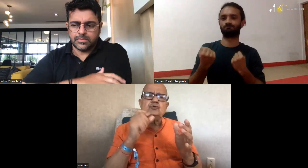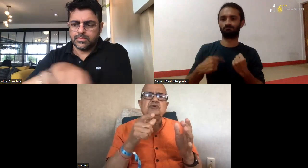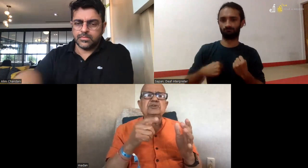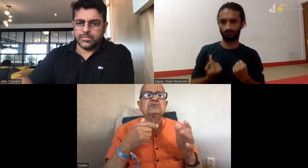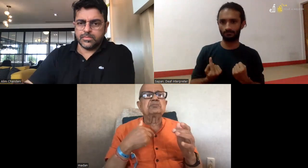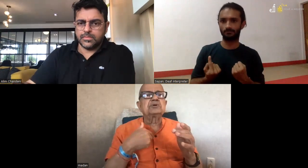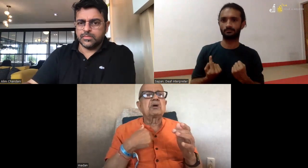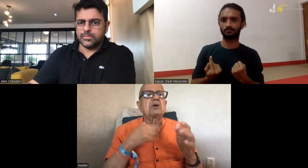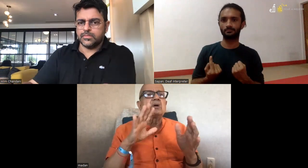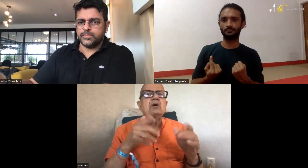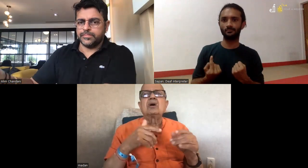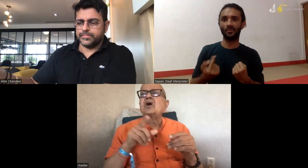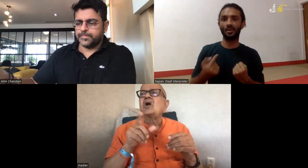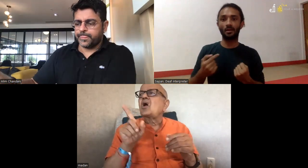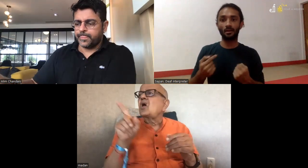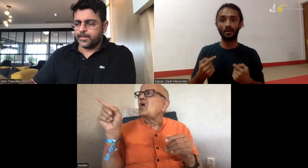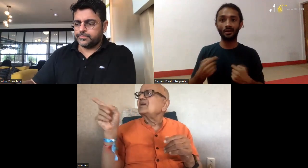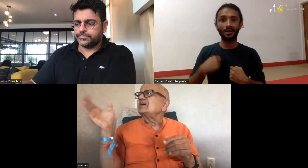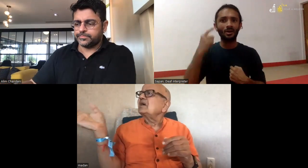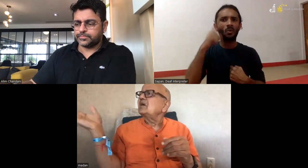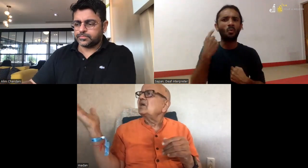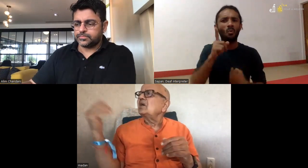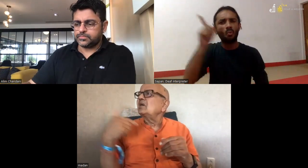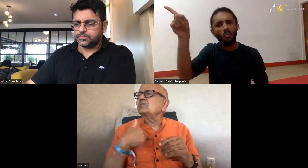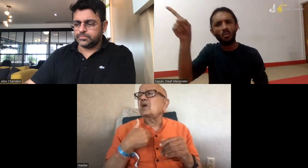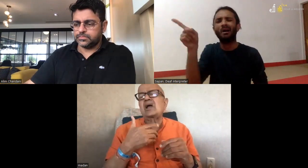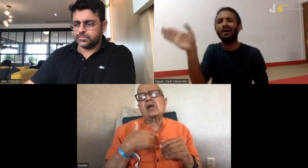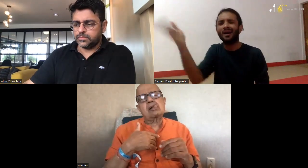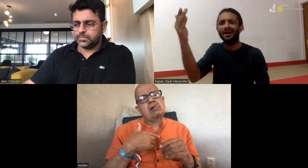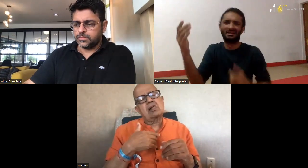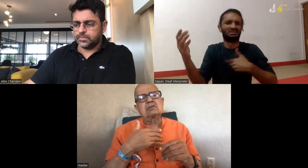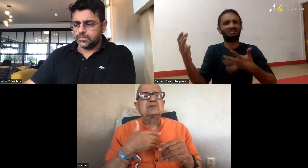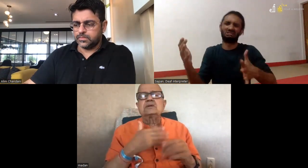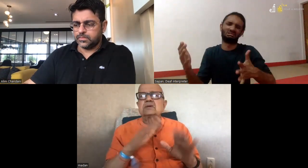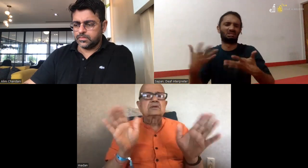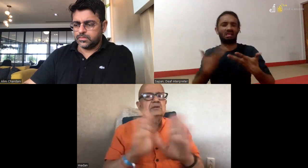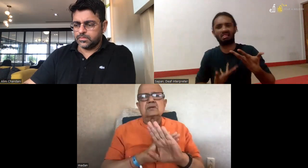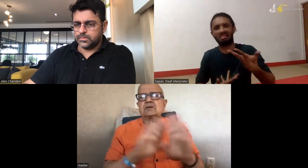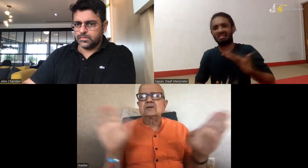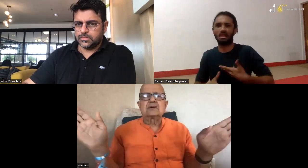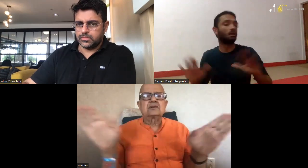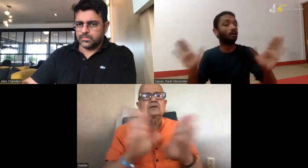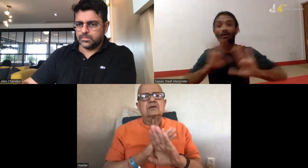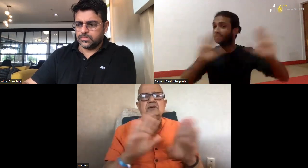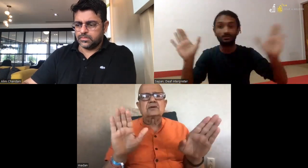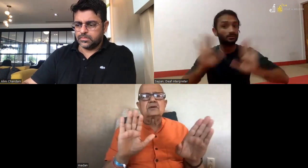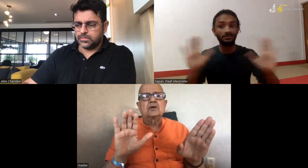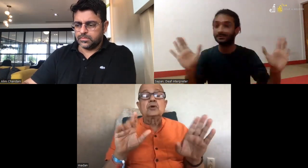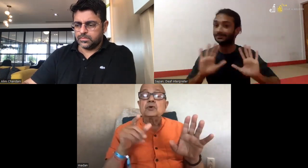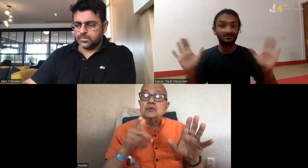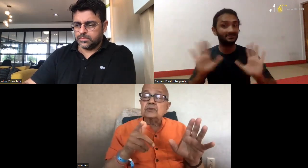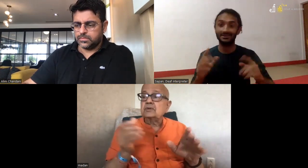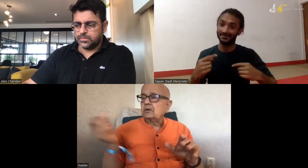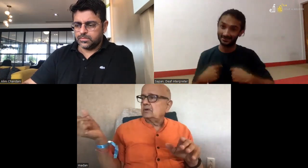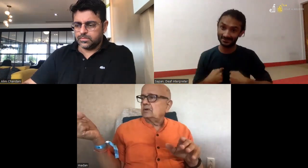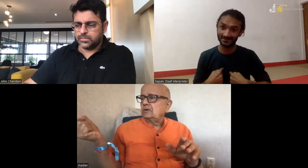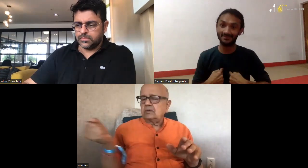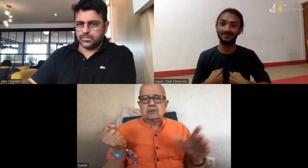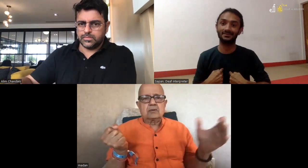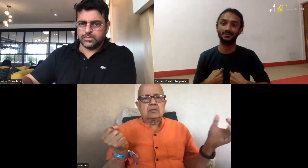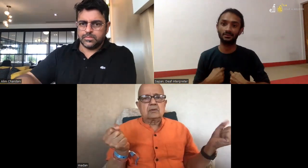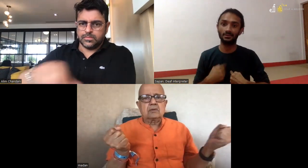It's quite slow because deaf teachers are not there. And if that is done, eventually things will